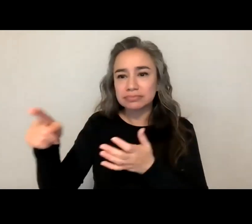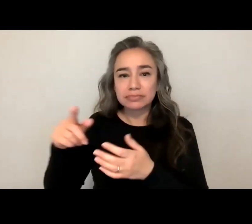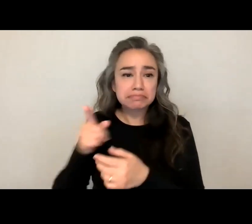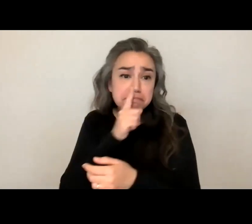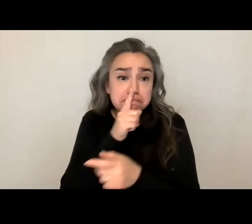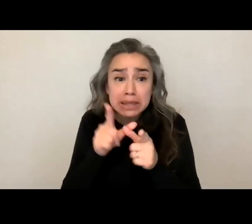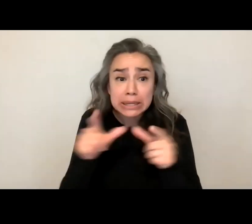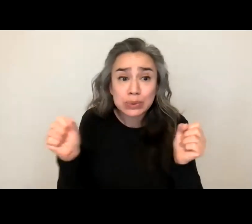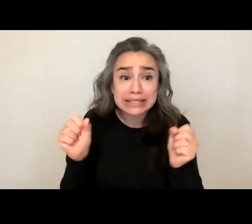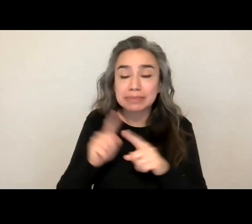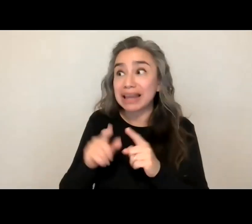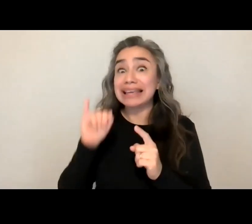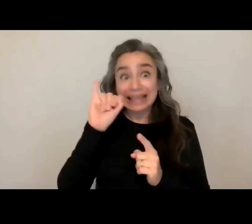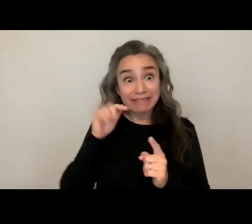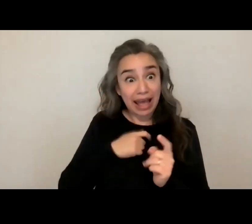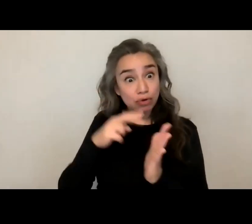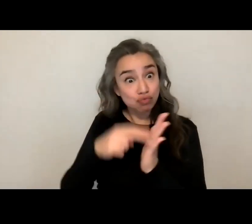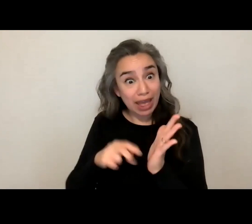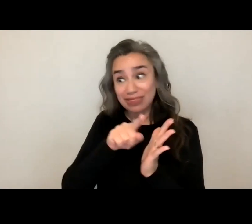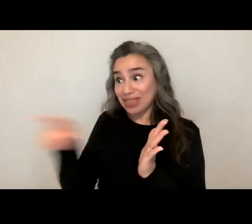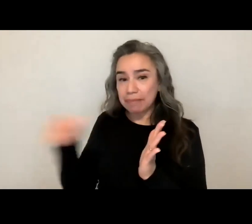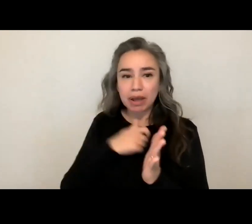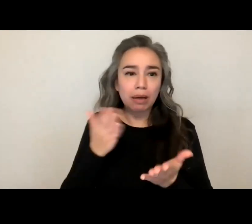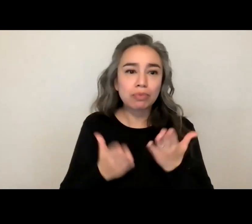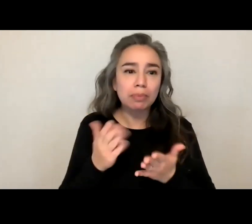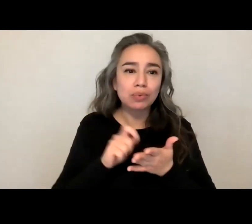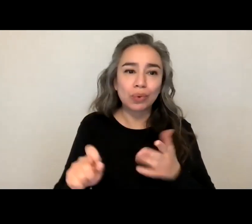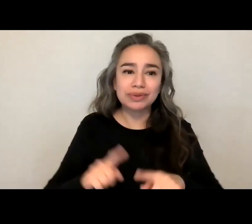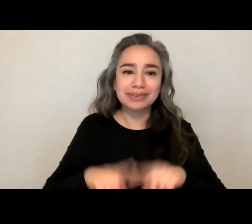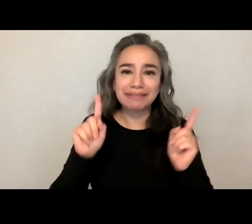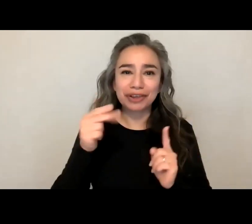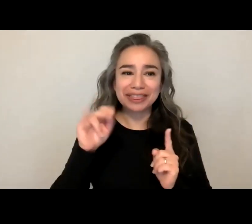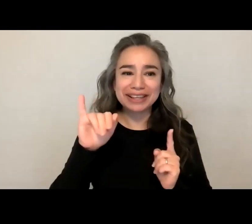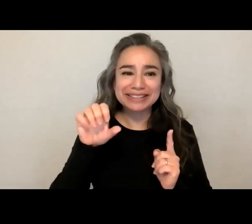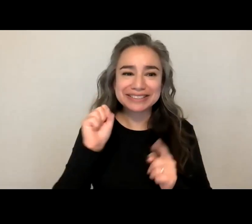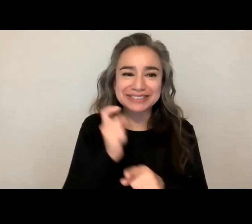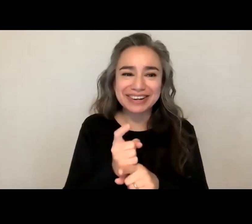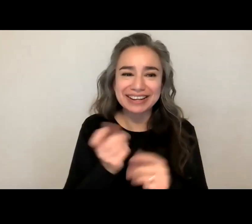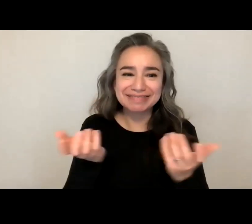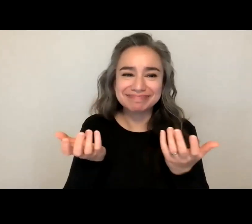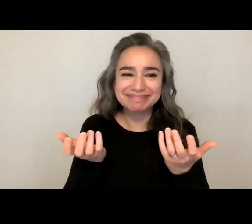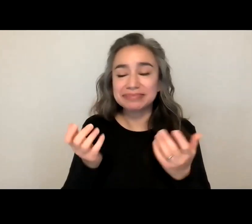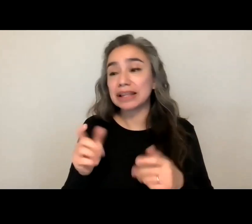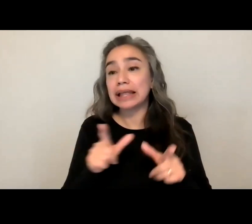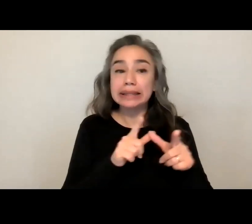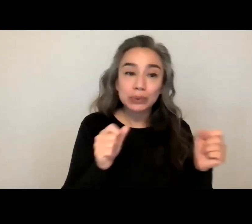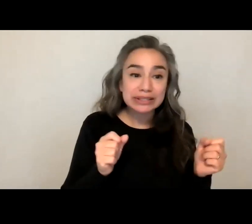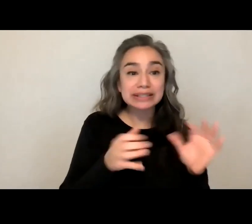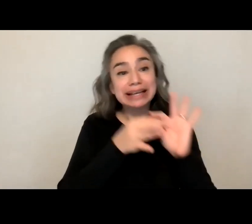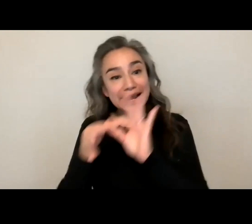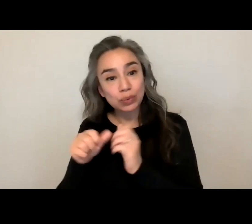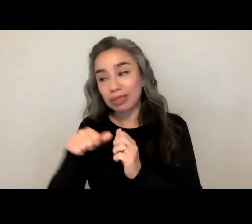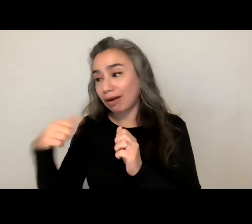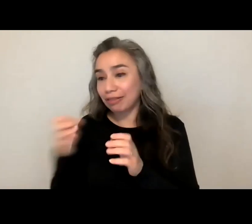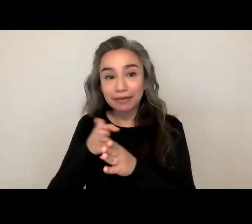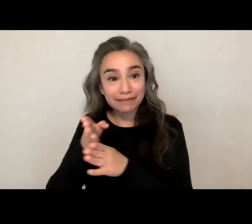thesis. And going beyond that, going beyond just these cross connections between linguistics and other fields, I think we also need to think